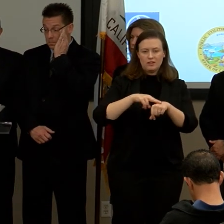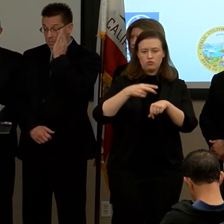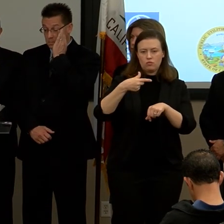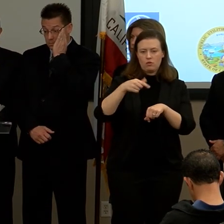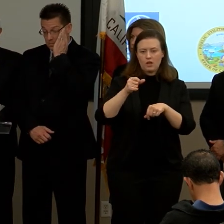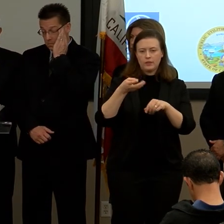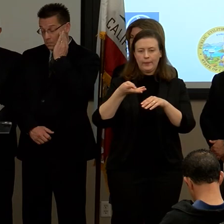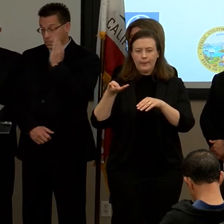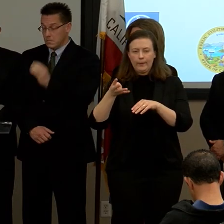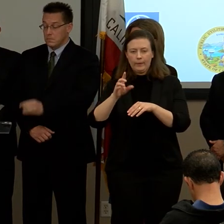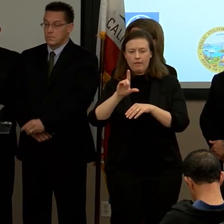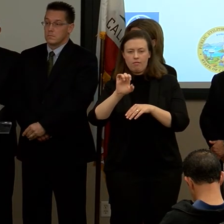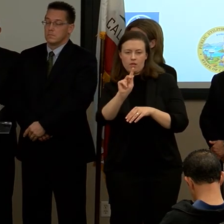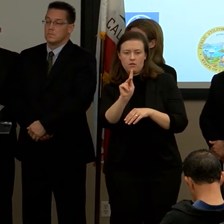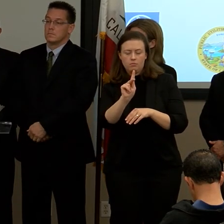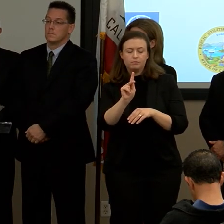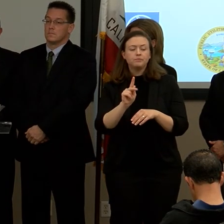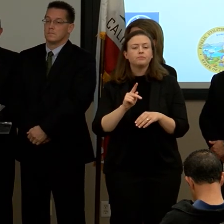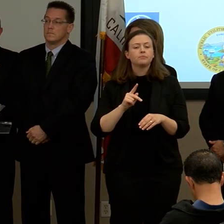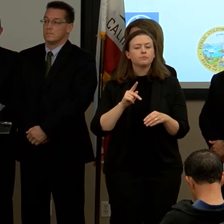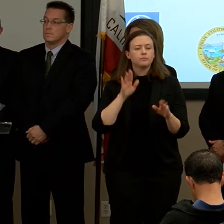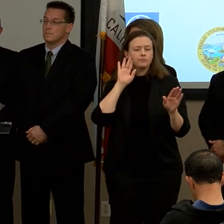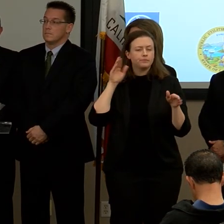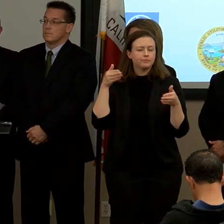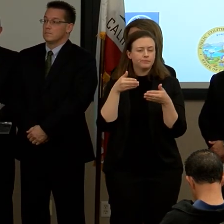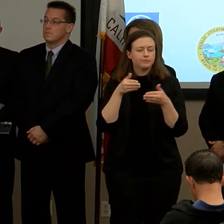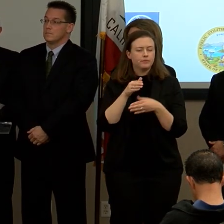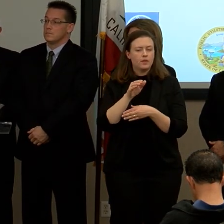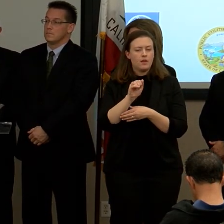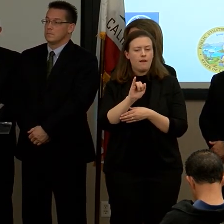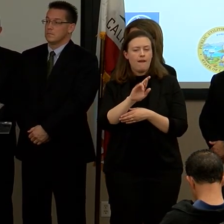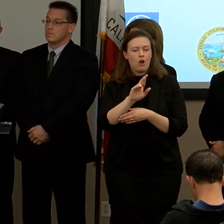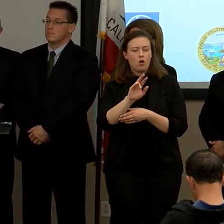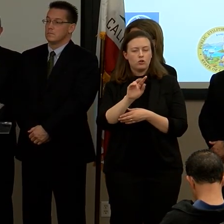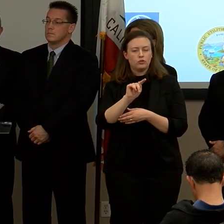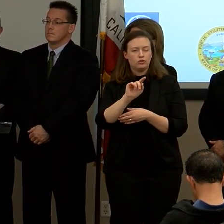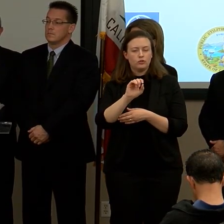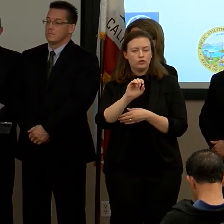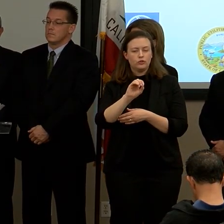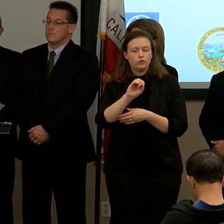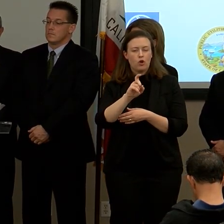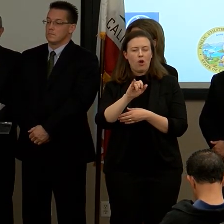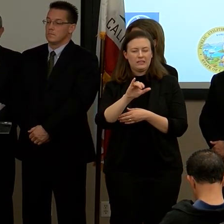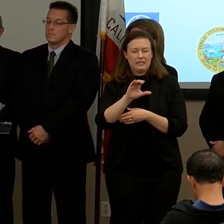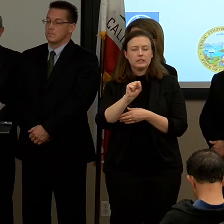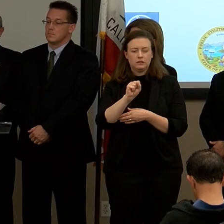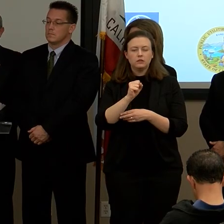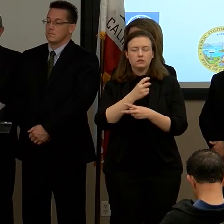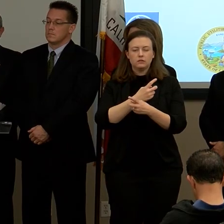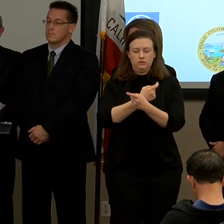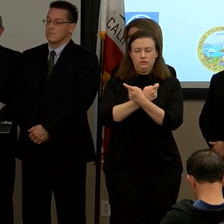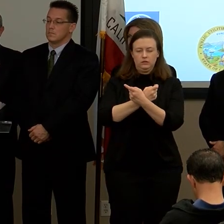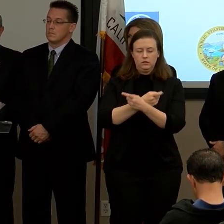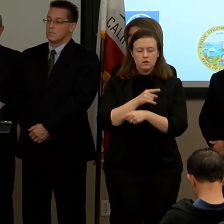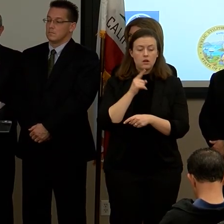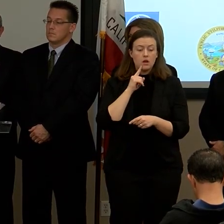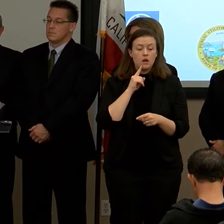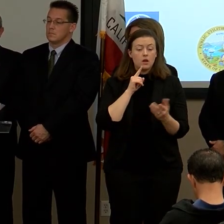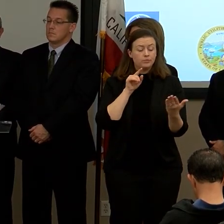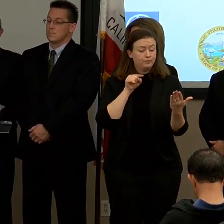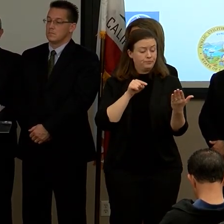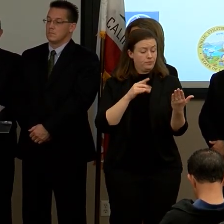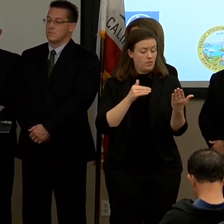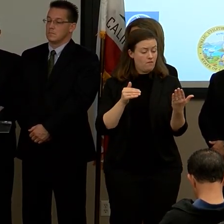leak. We focused in on air toxics, and I have to say that the levels that were